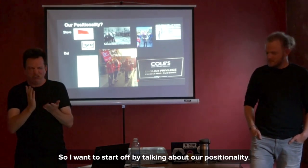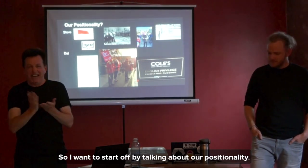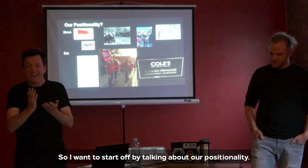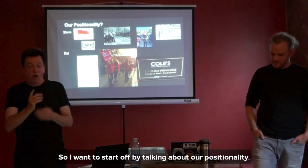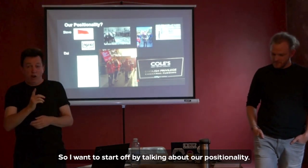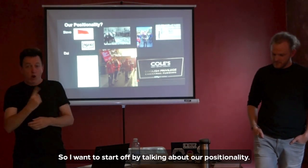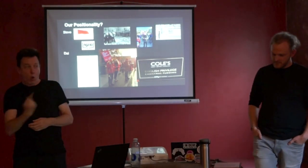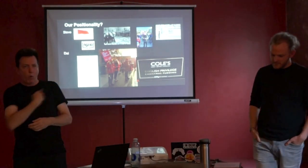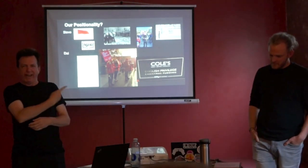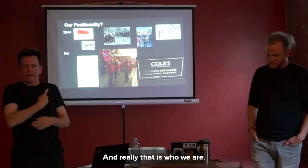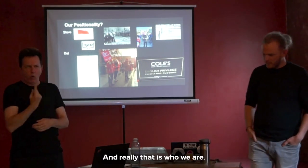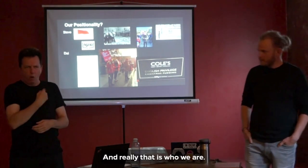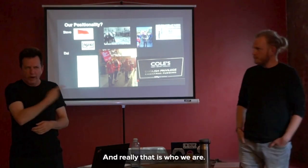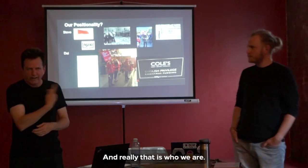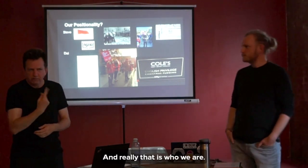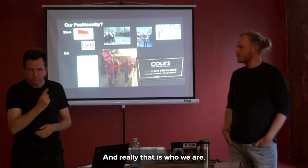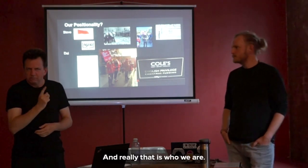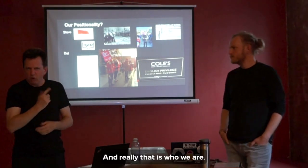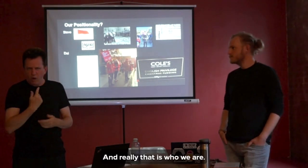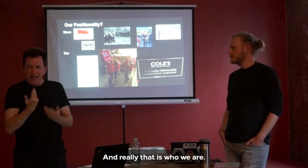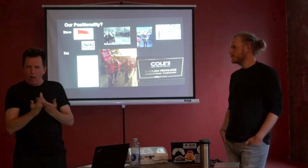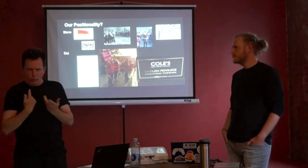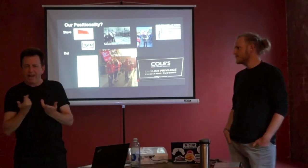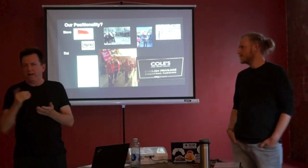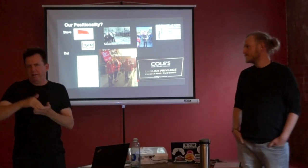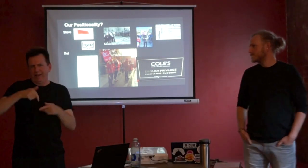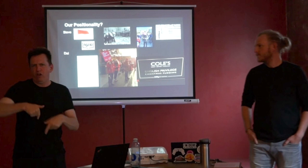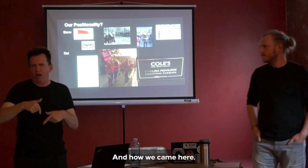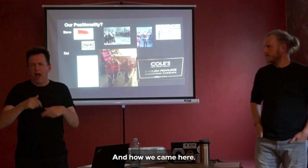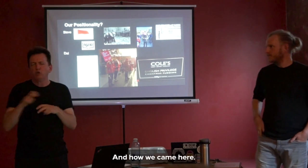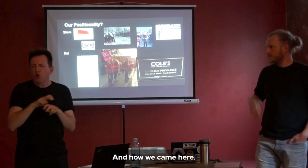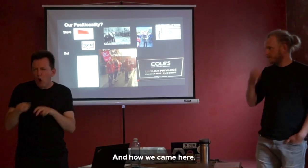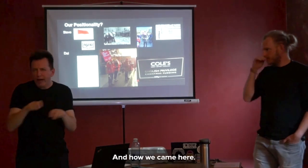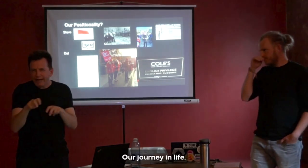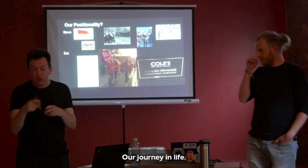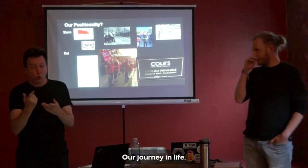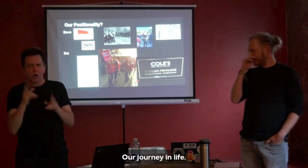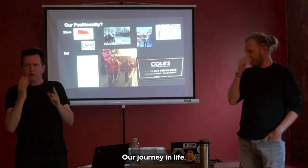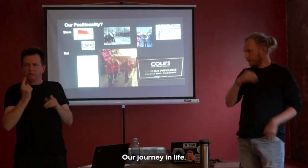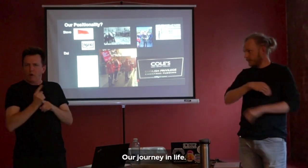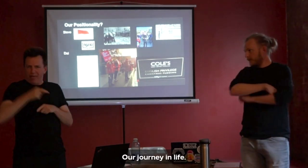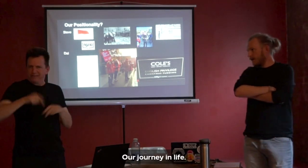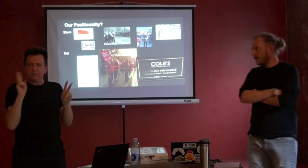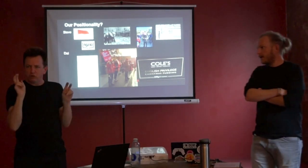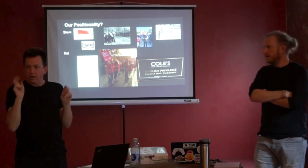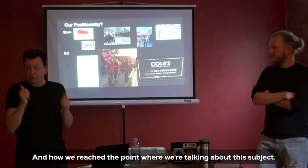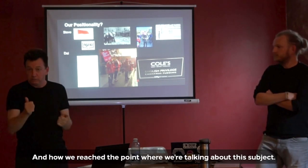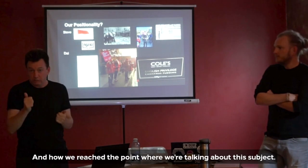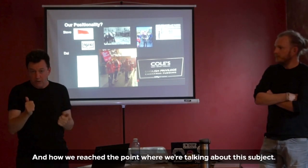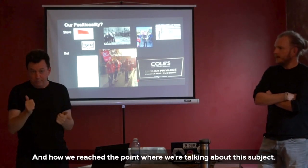our positionality, and really that is who we are, and how we came here, our journey in life, and how we reached the